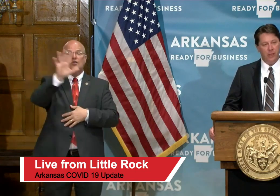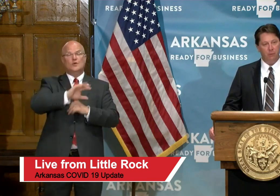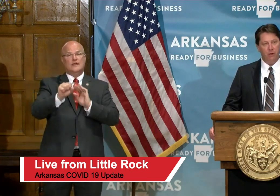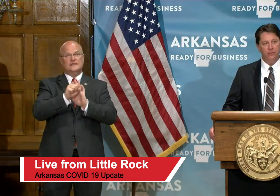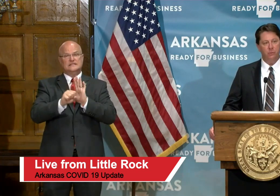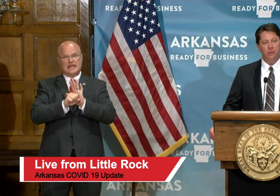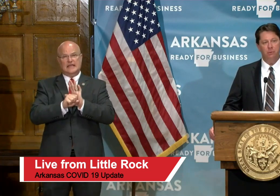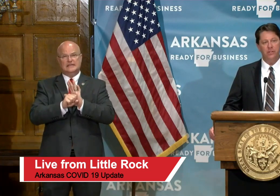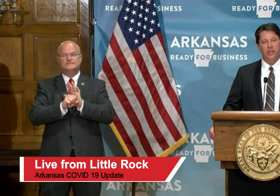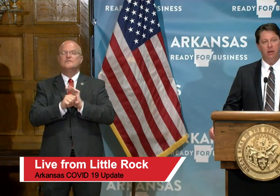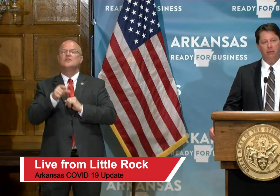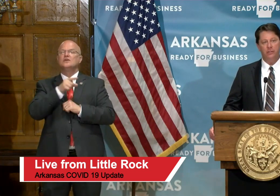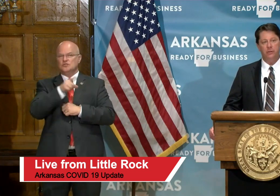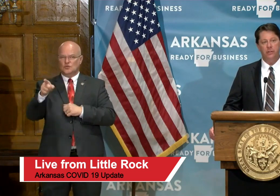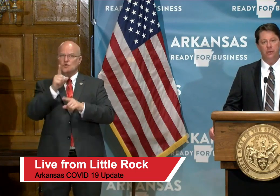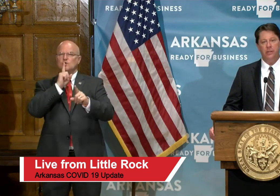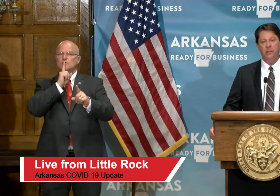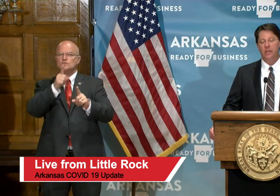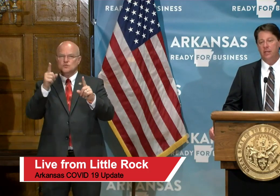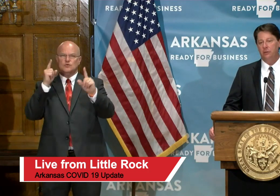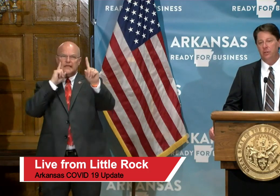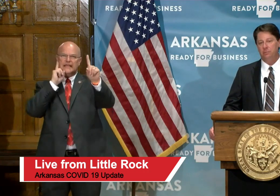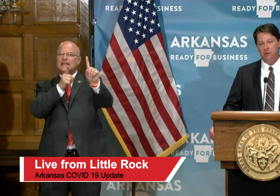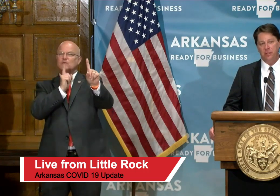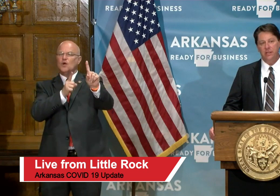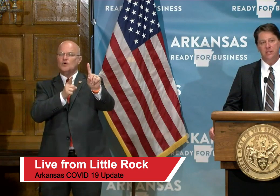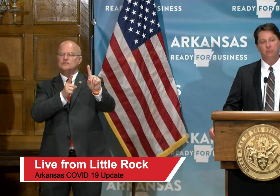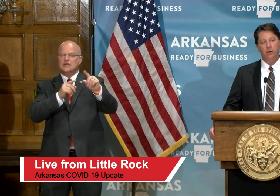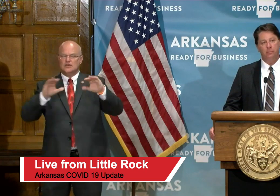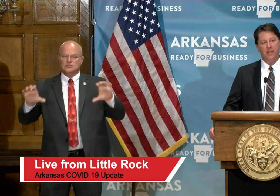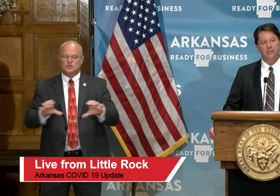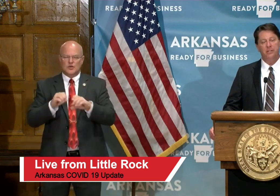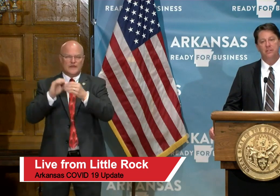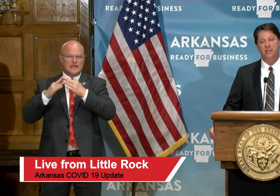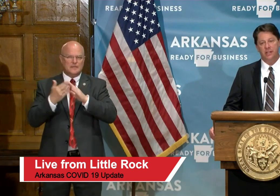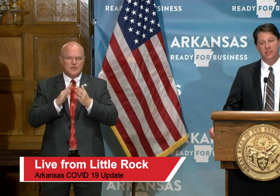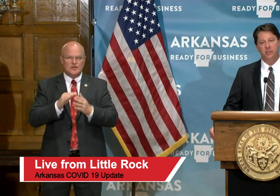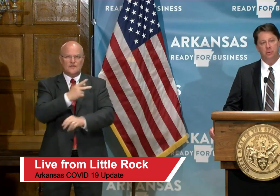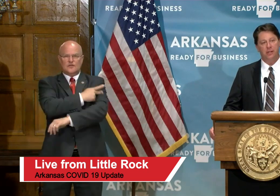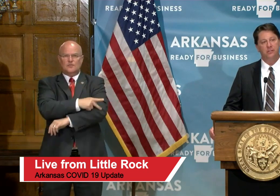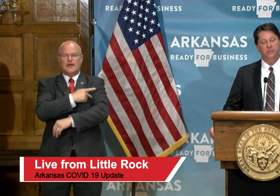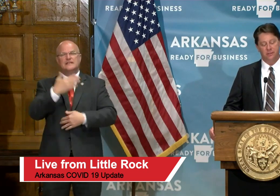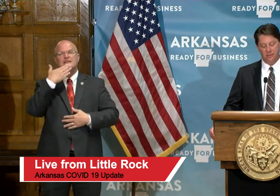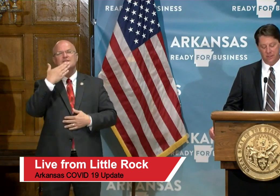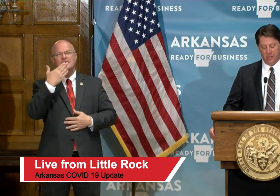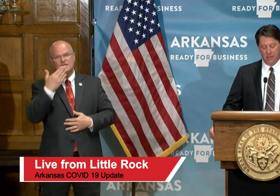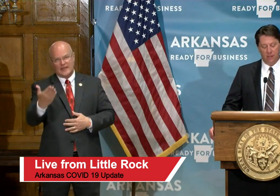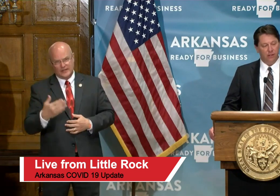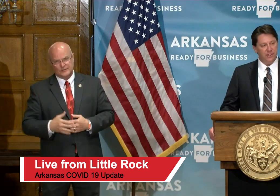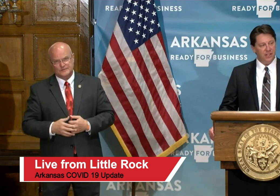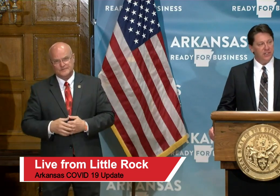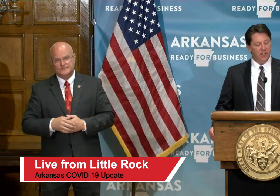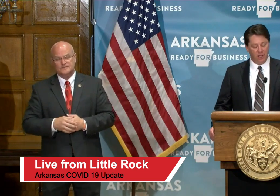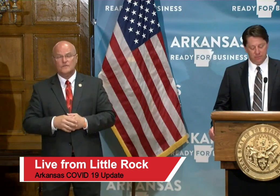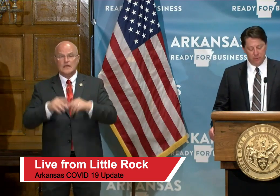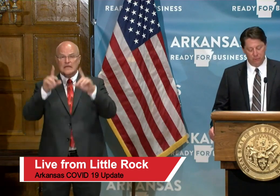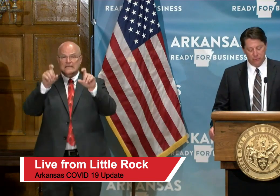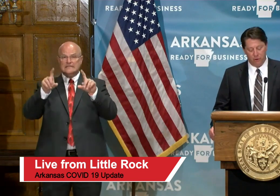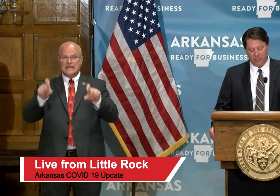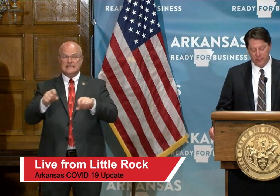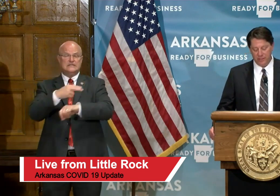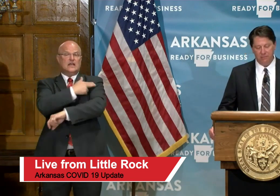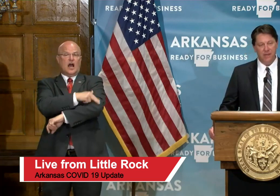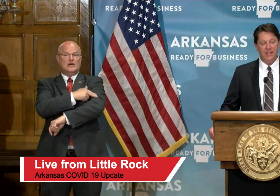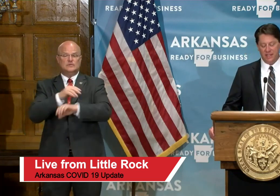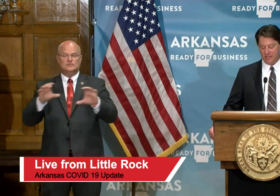are the true heroes, and we appreciate all that you are doing in your communities and for your patients. Thank you so much. On testing,